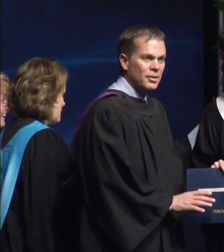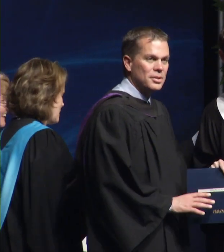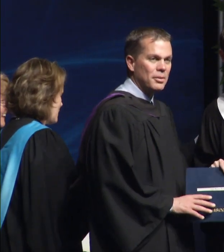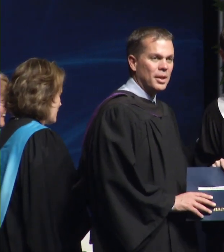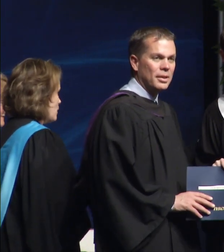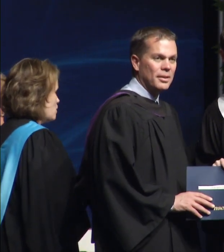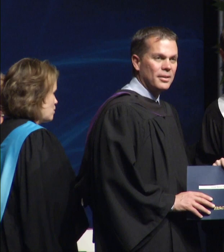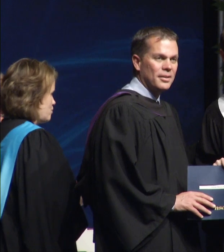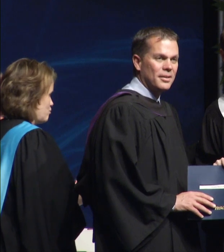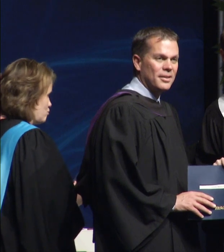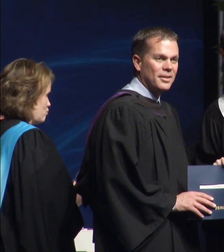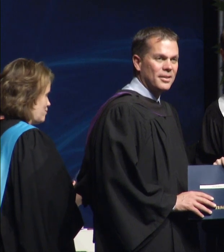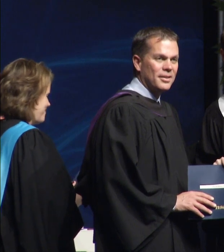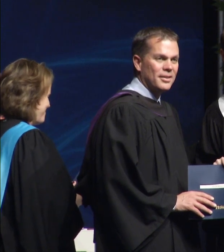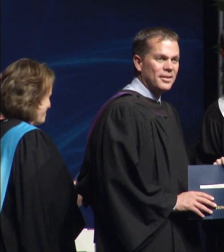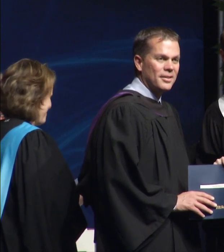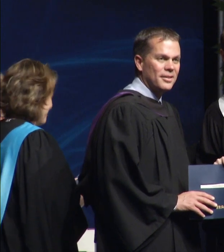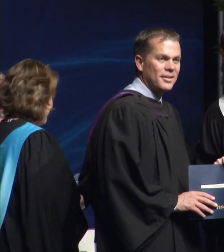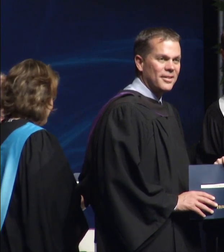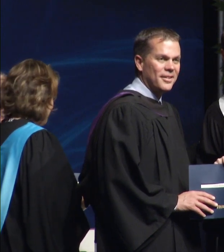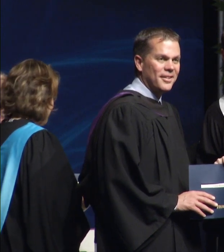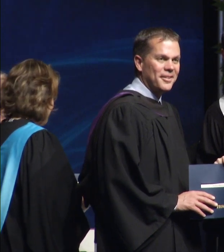Brody.